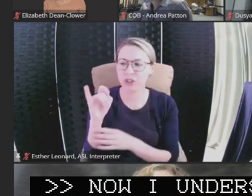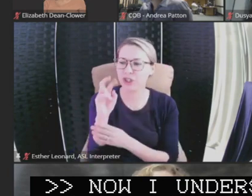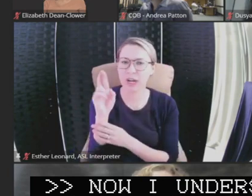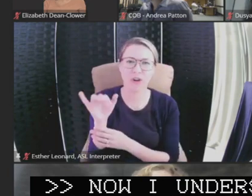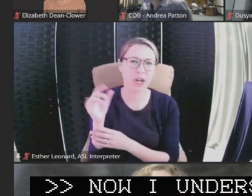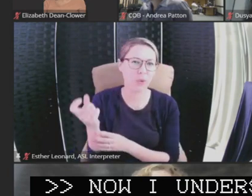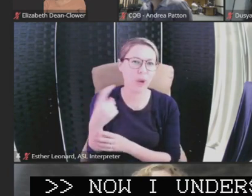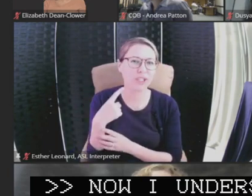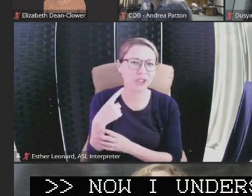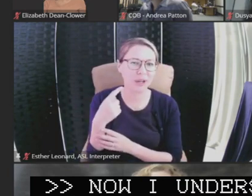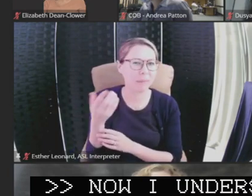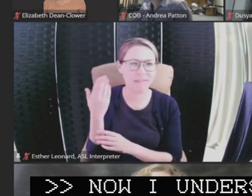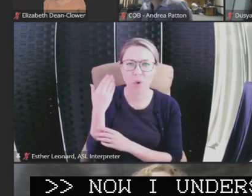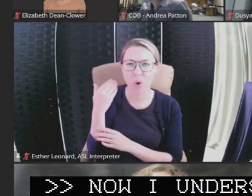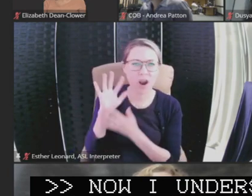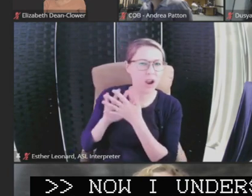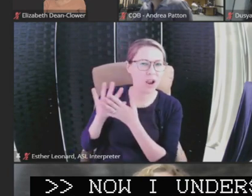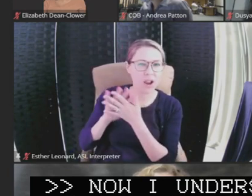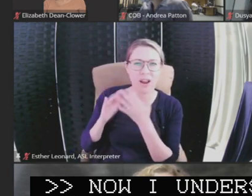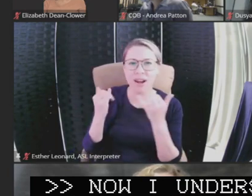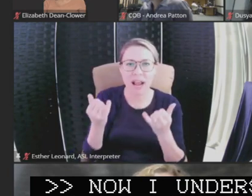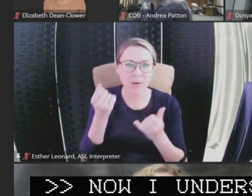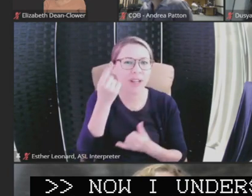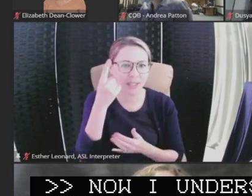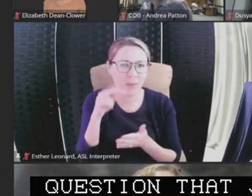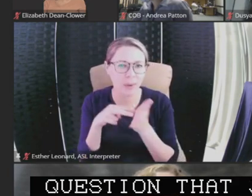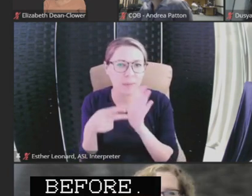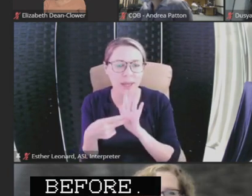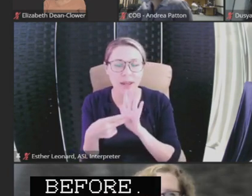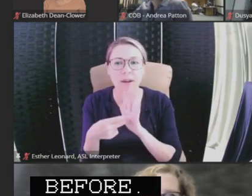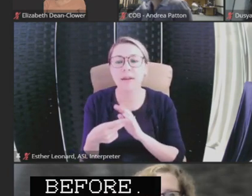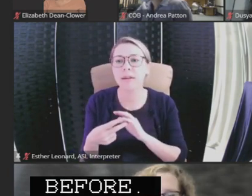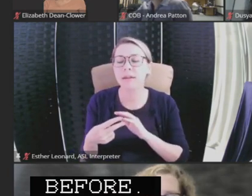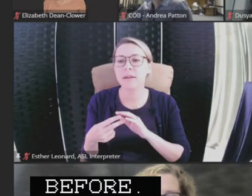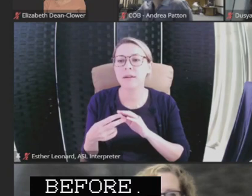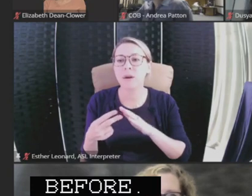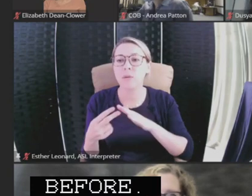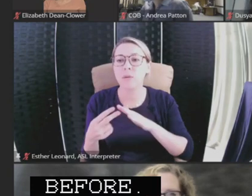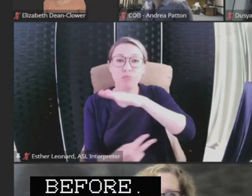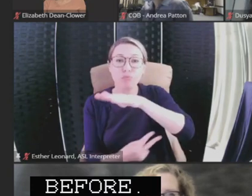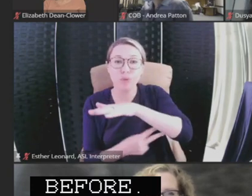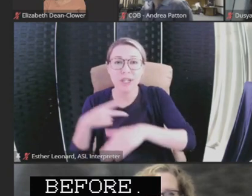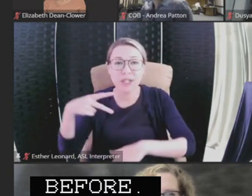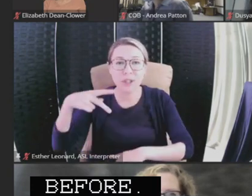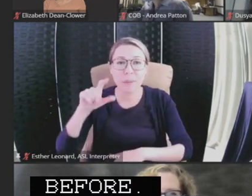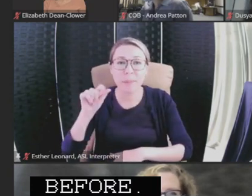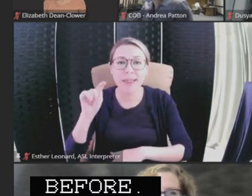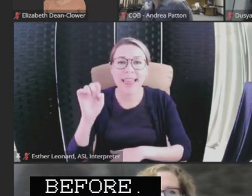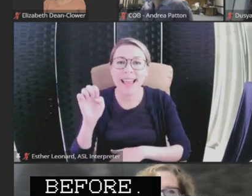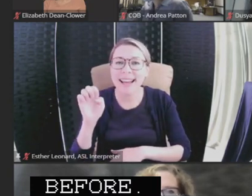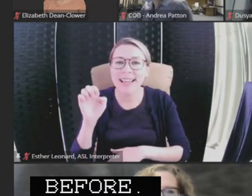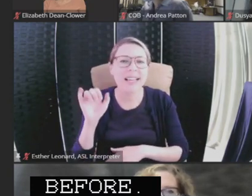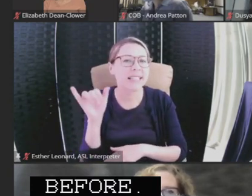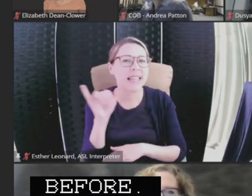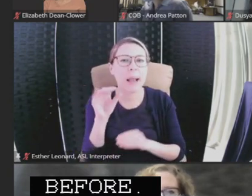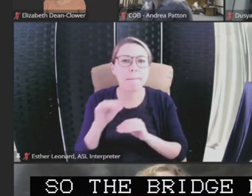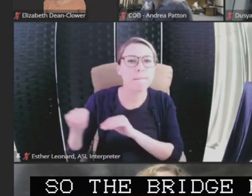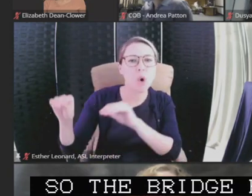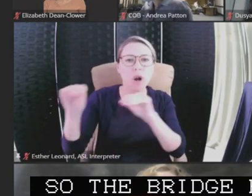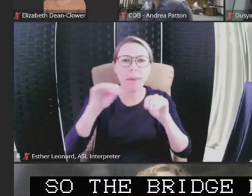So the bridge plate is the same as the portable ramp, like the